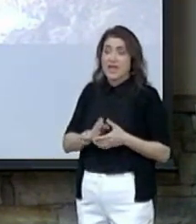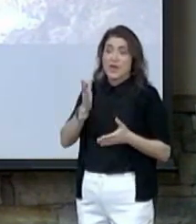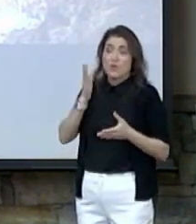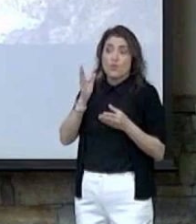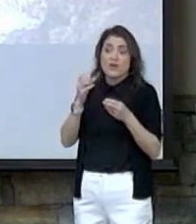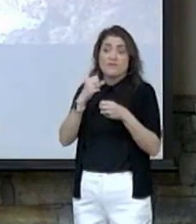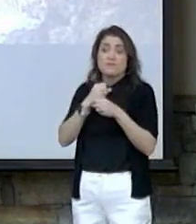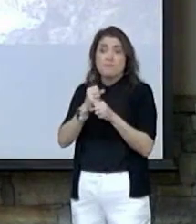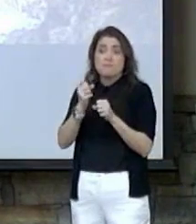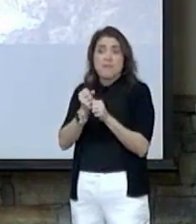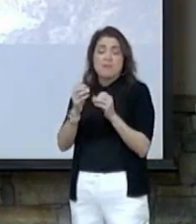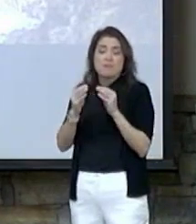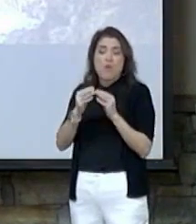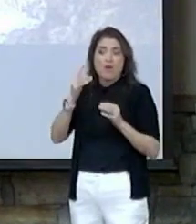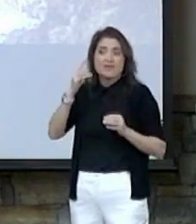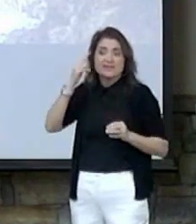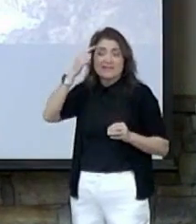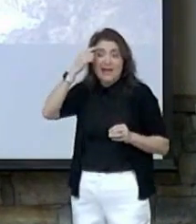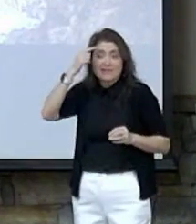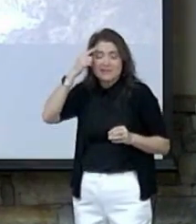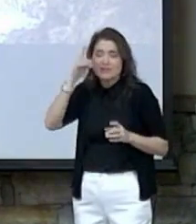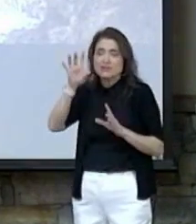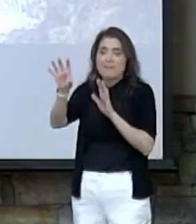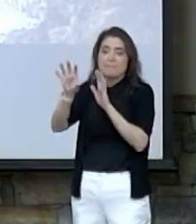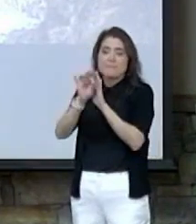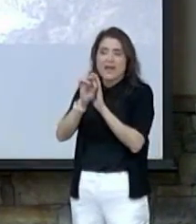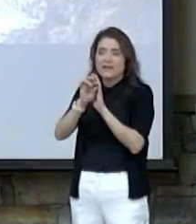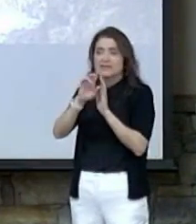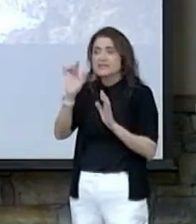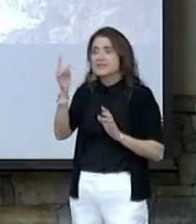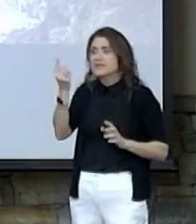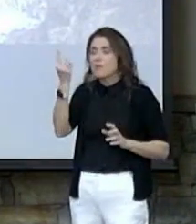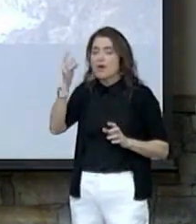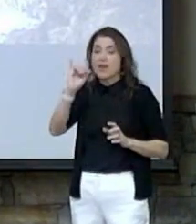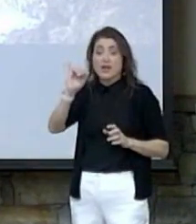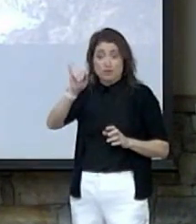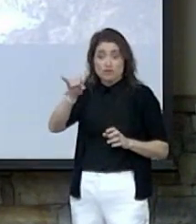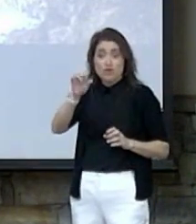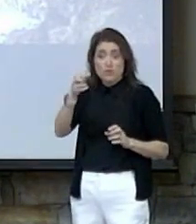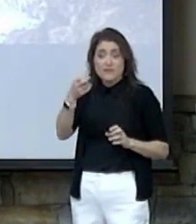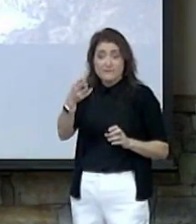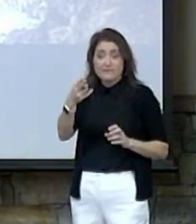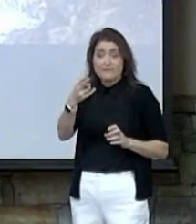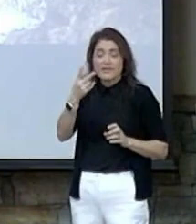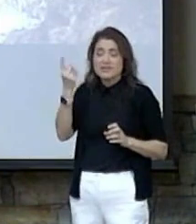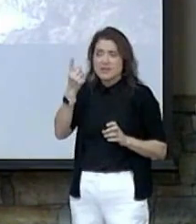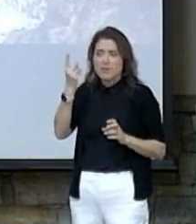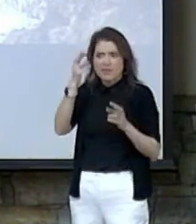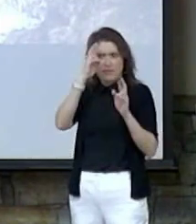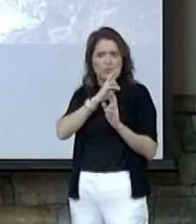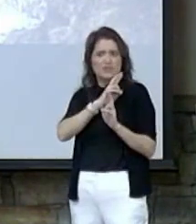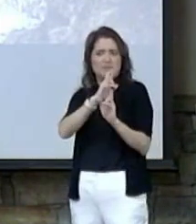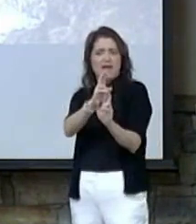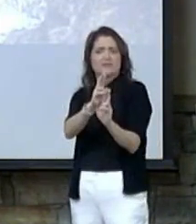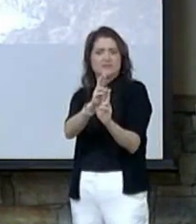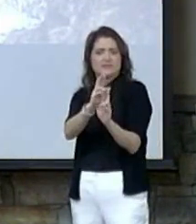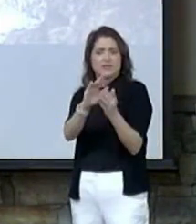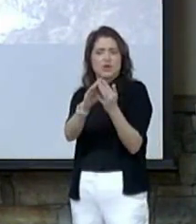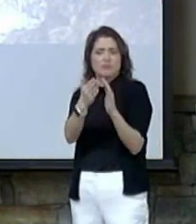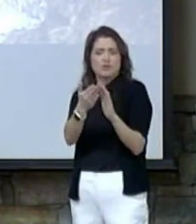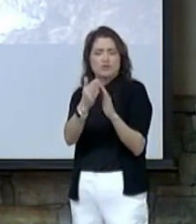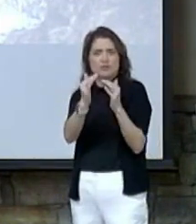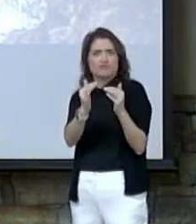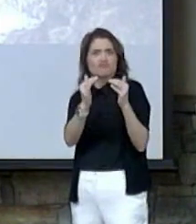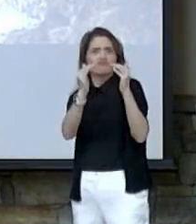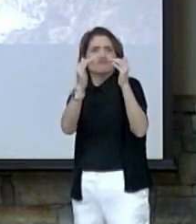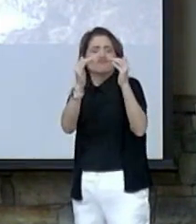sense to choose someone like Joseph of Arimathea, someone that would have been respected in the community, a member of the Sanhedrin,